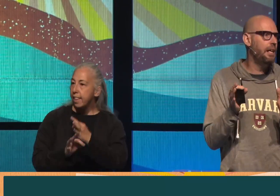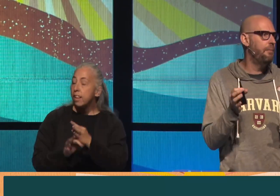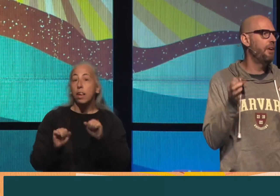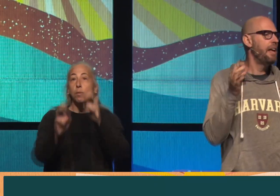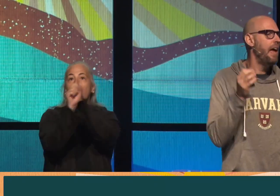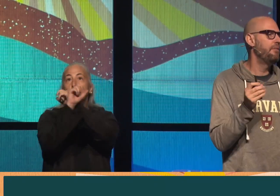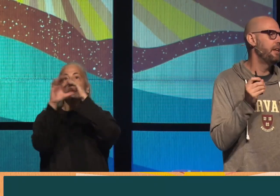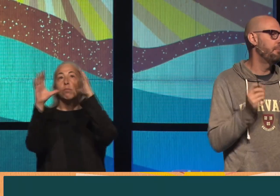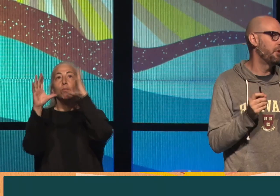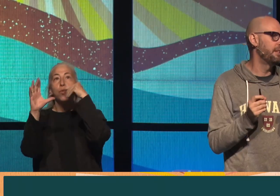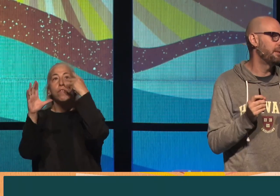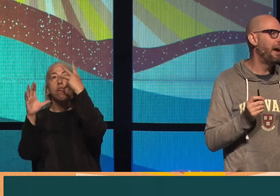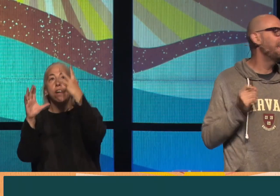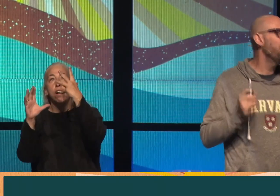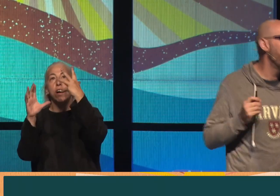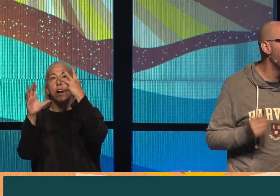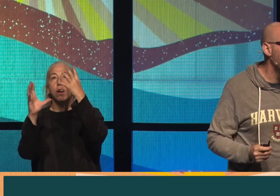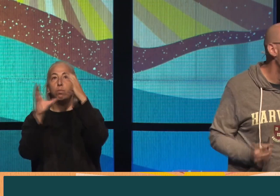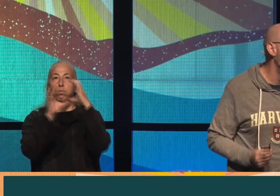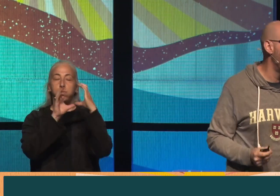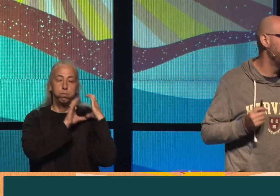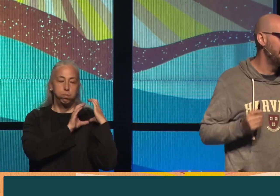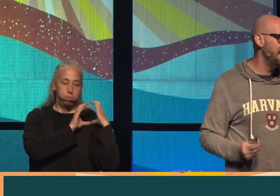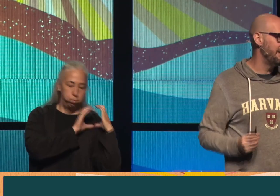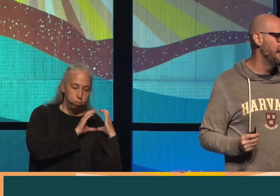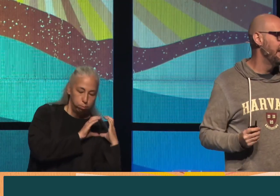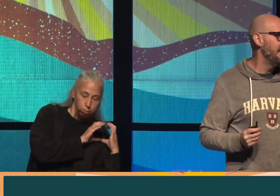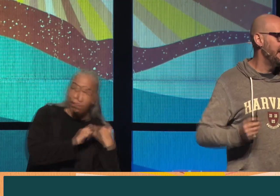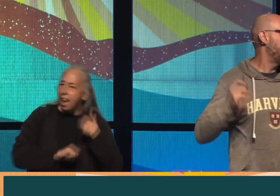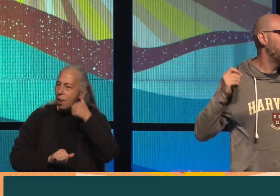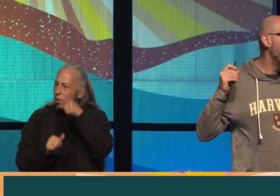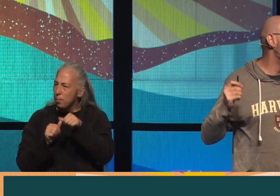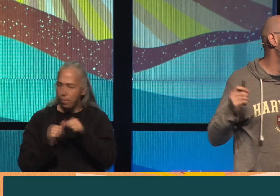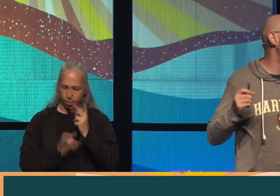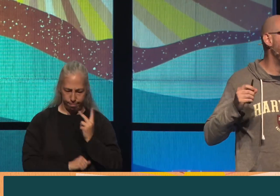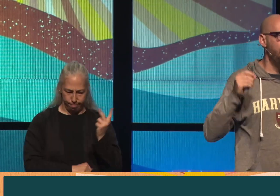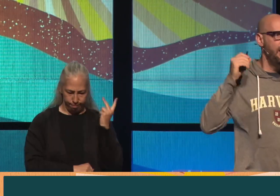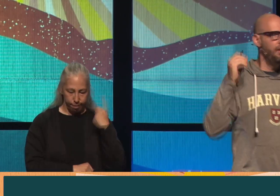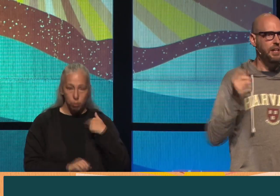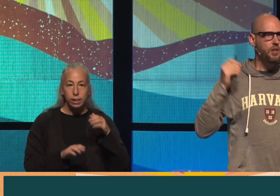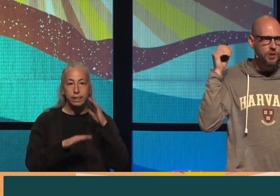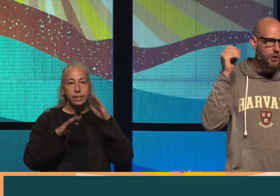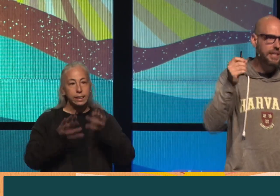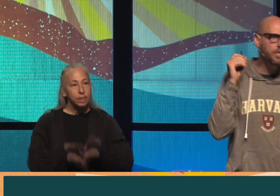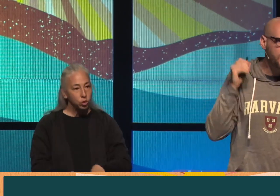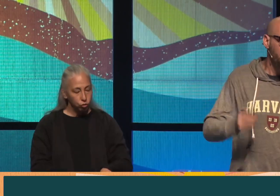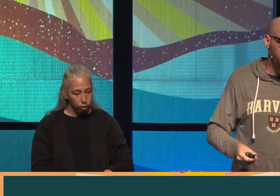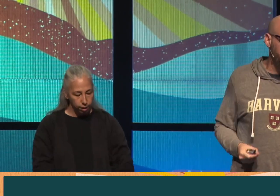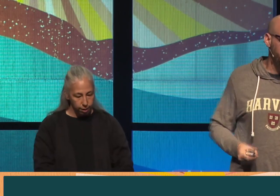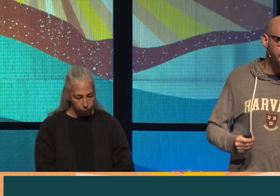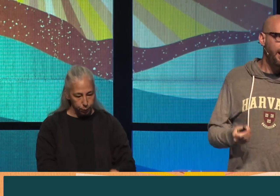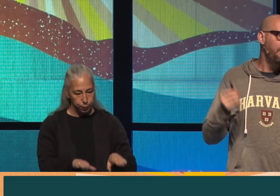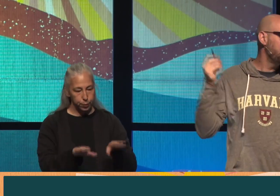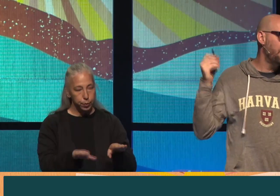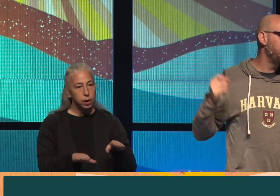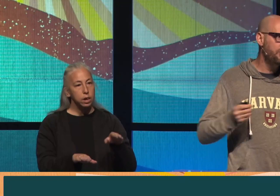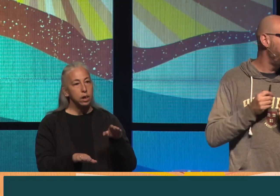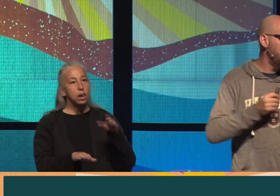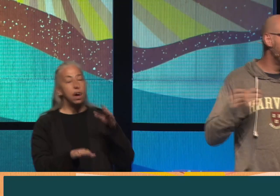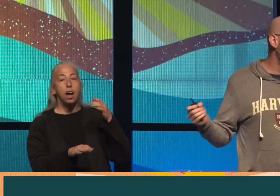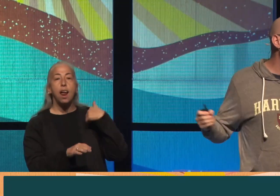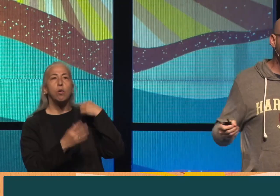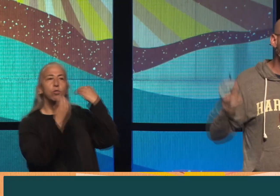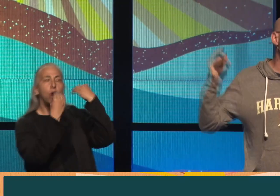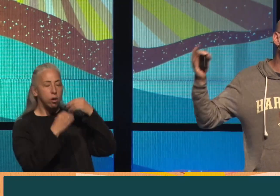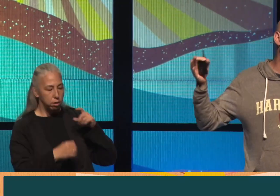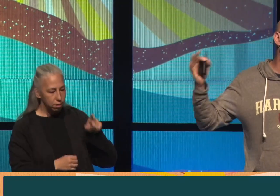then become very heavy and burdensome. I can remember growing up as a kid in like youth group and like, you need a journal. And I always talk about, I tried